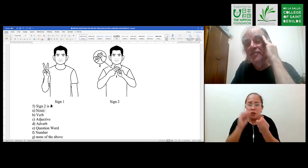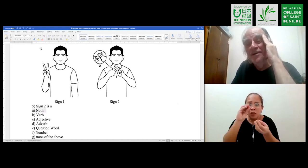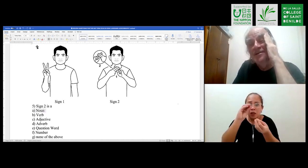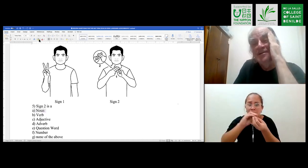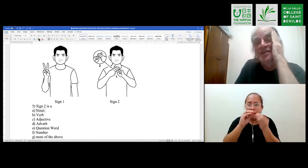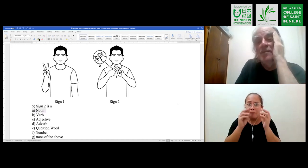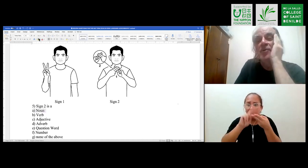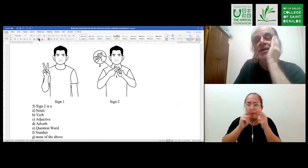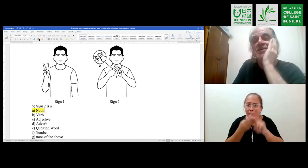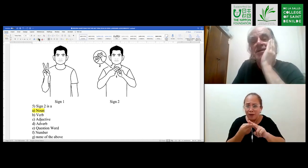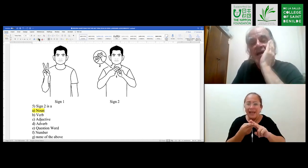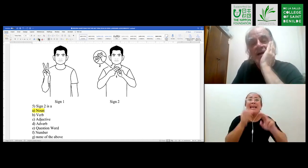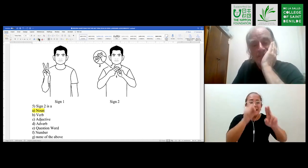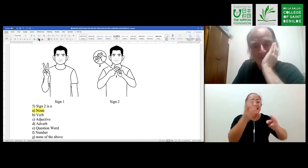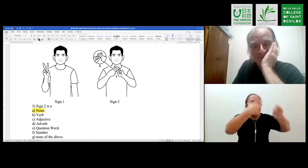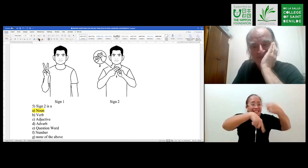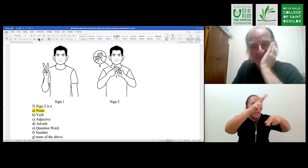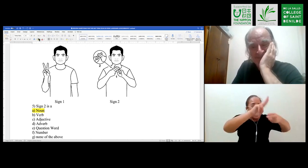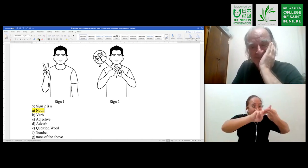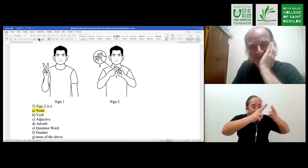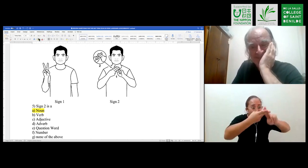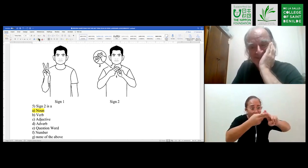but number is a noun.